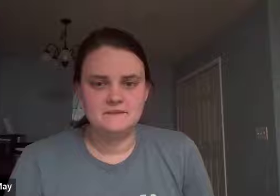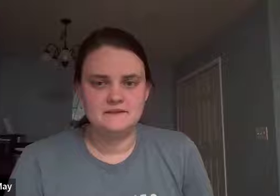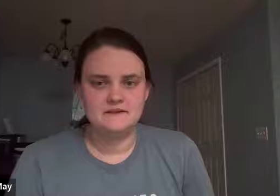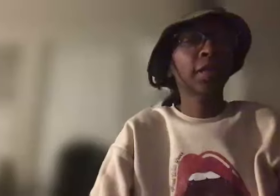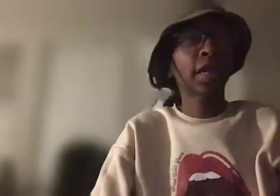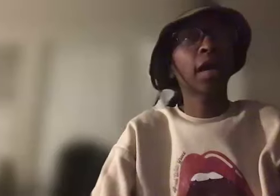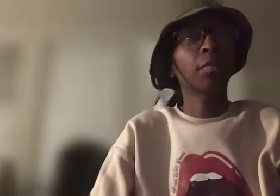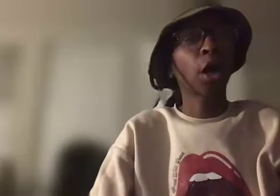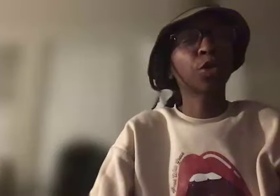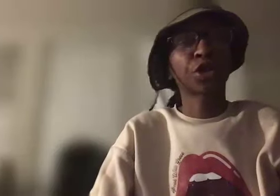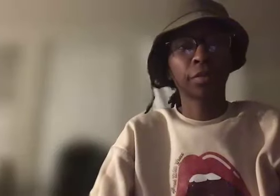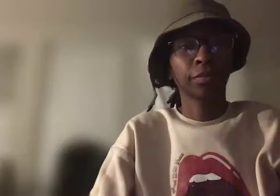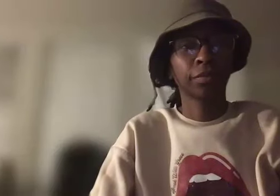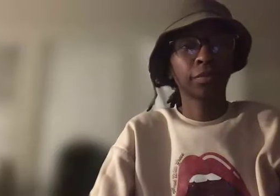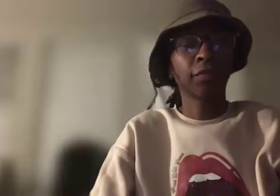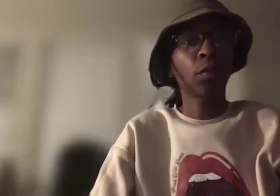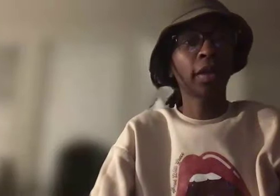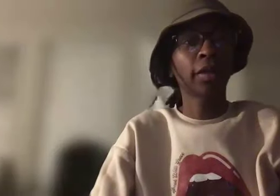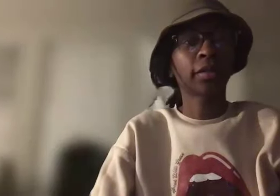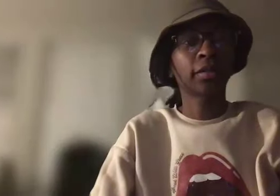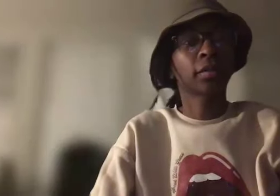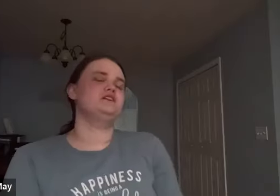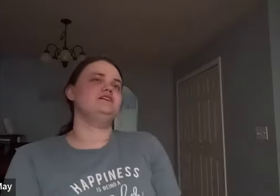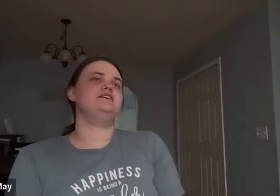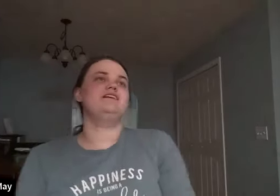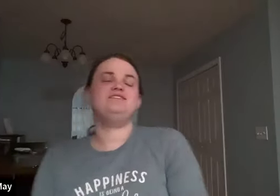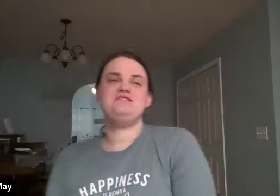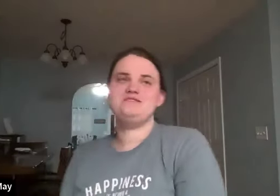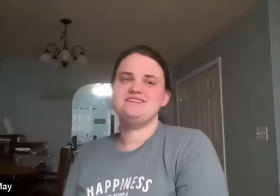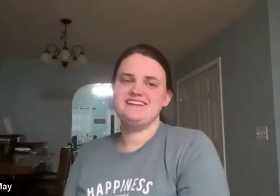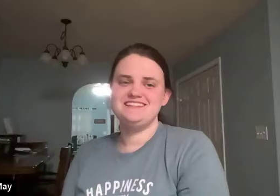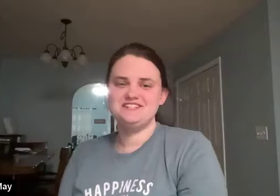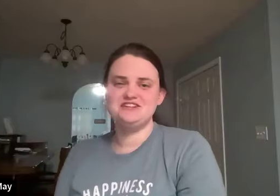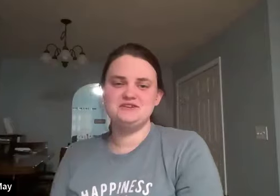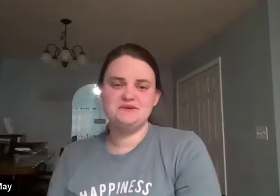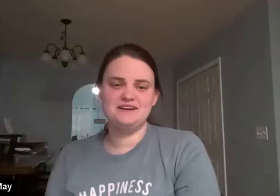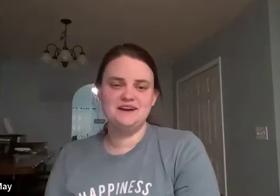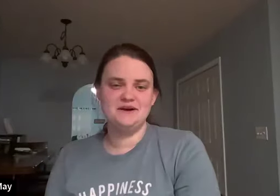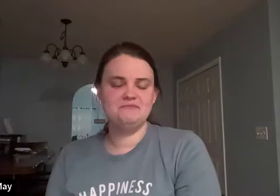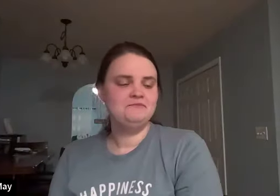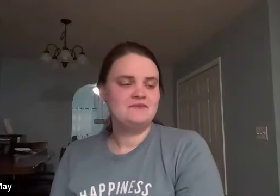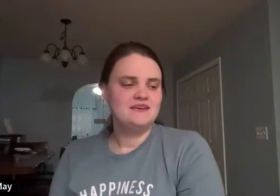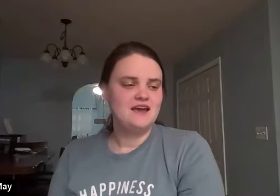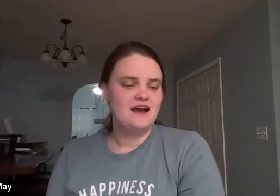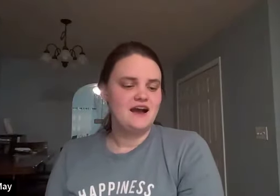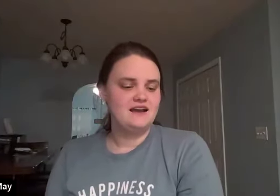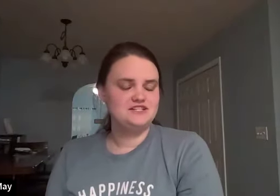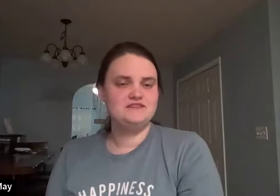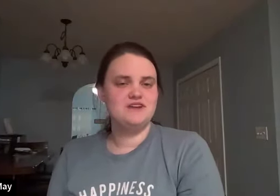How would you say kosher if you wanted? Kosher. Oh, okay. That's actually a good one. I actually have